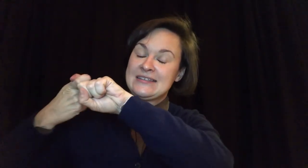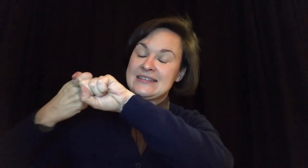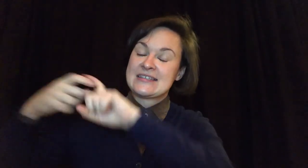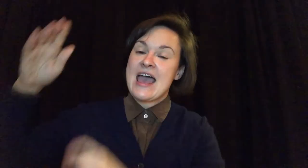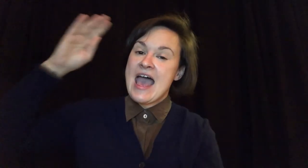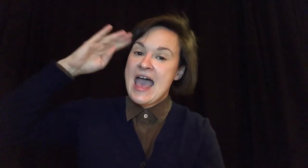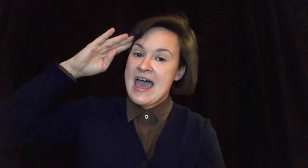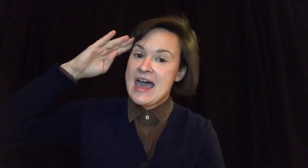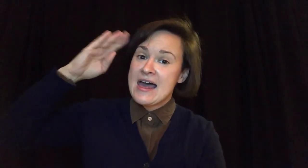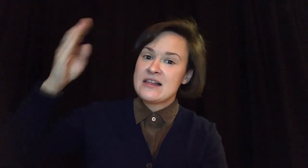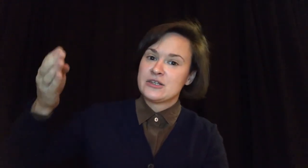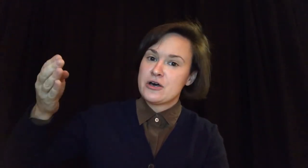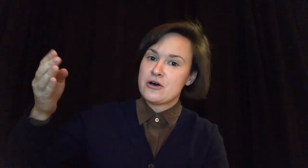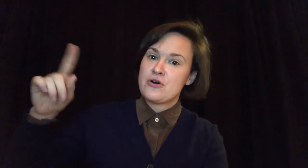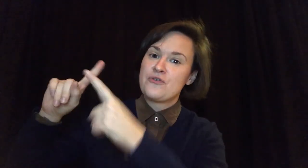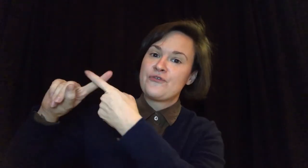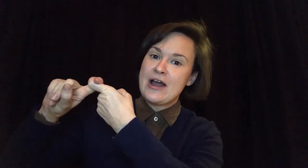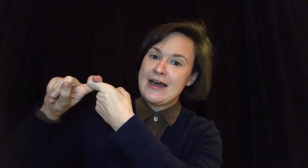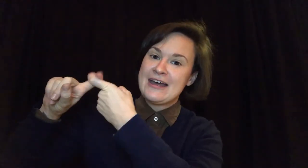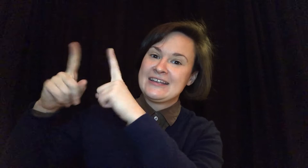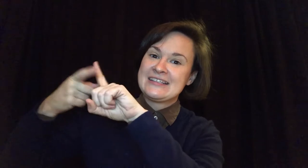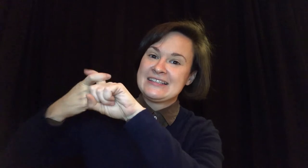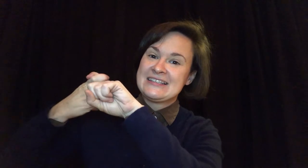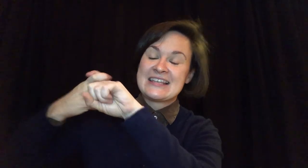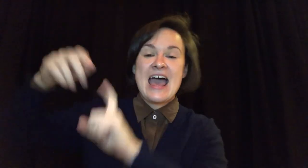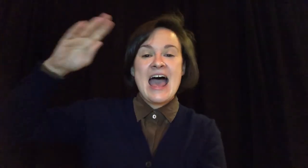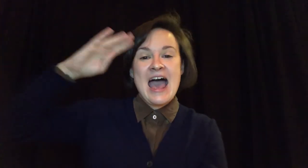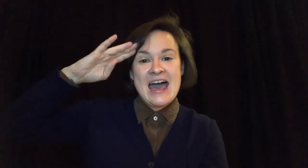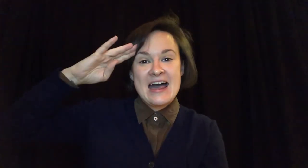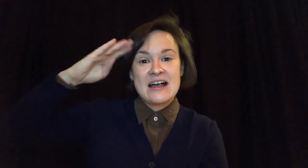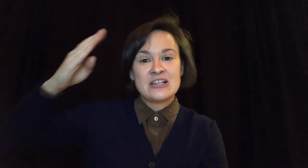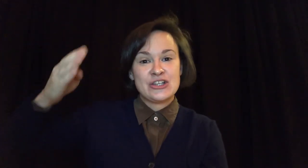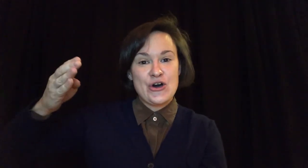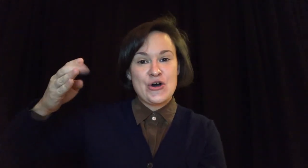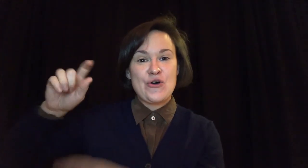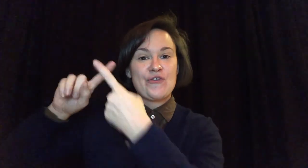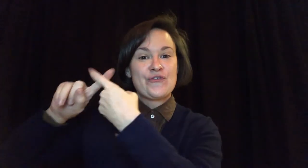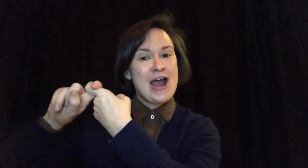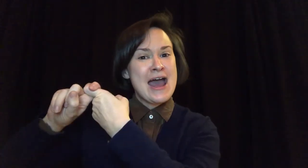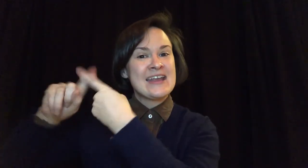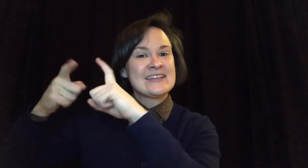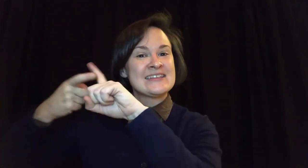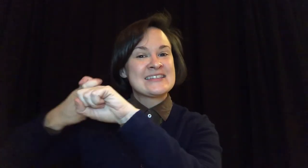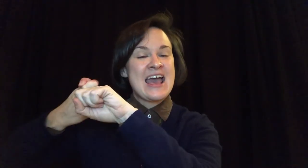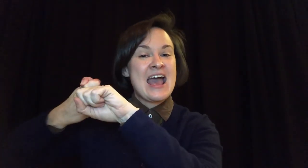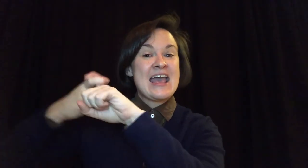friends. Hello, friends. Hello, friends.